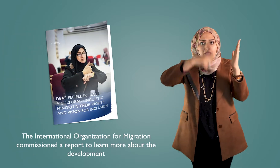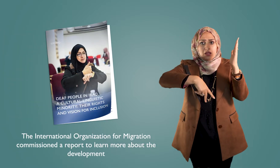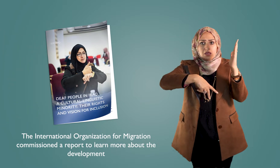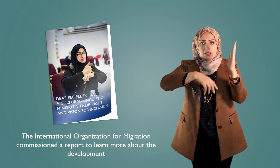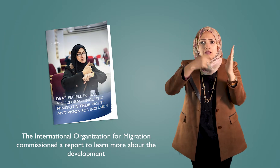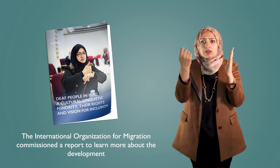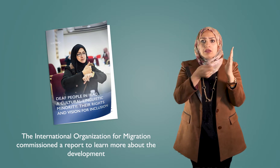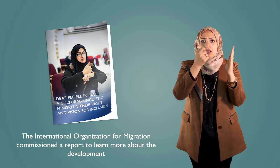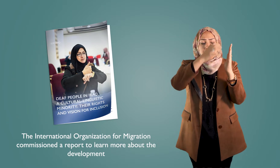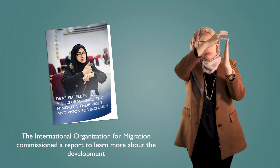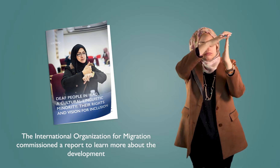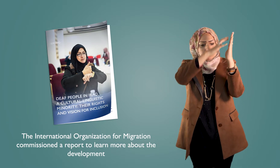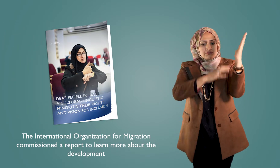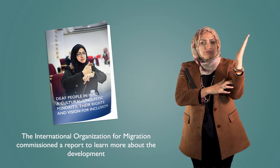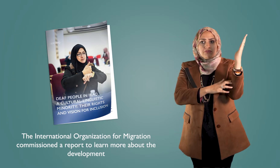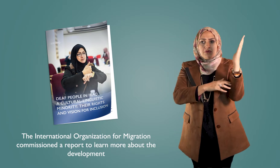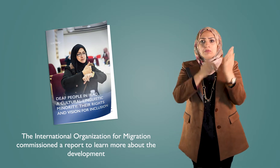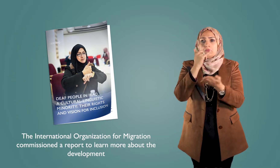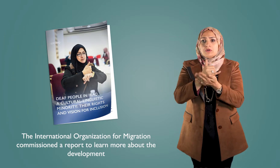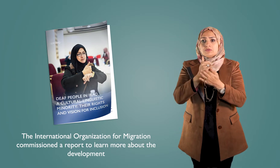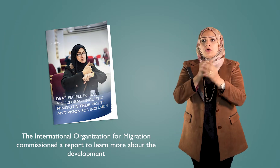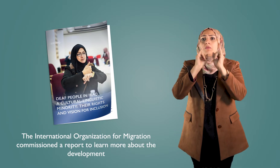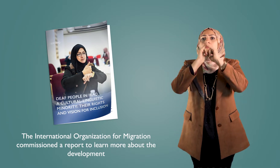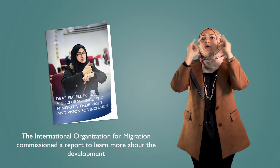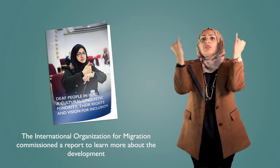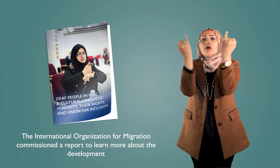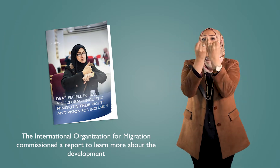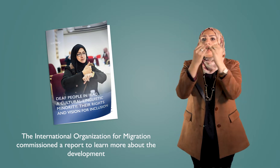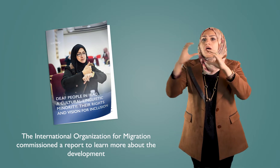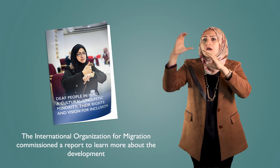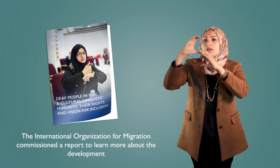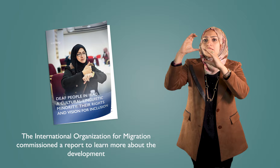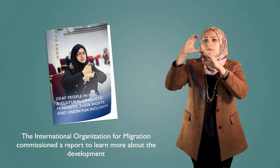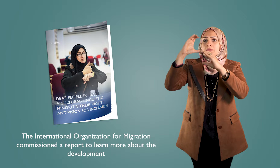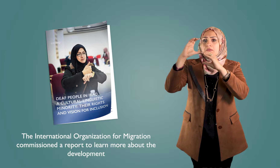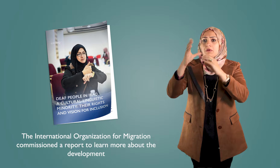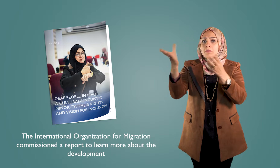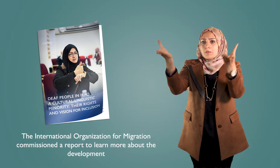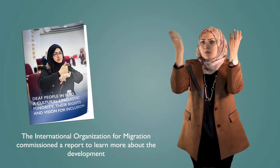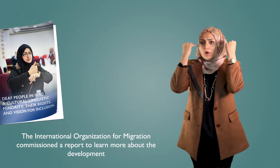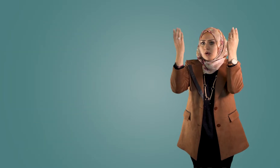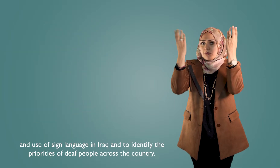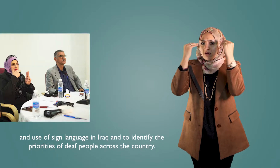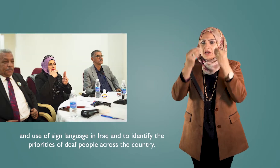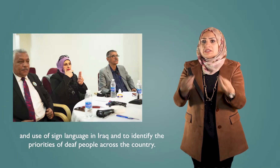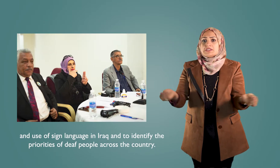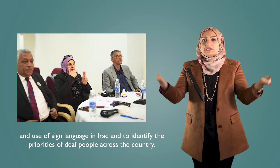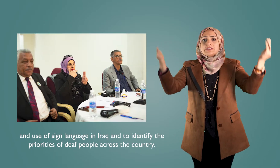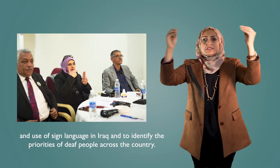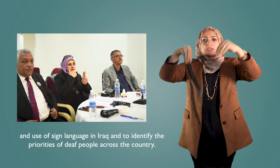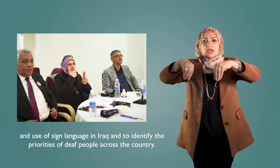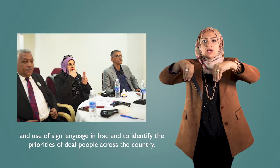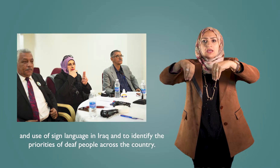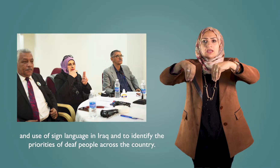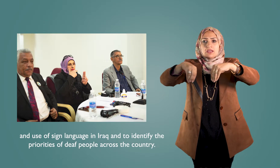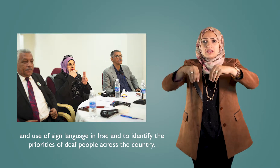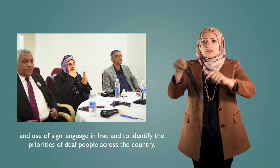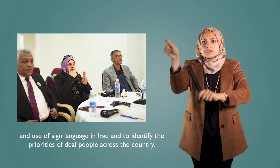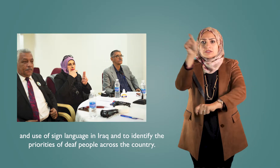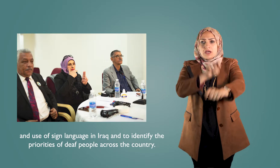for Migration commissioned a report to learn more about the development and use of sign language in Iraq and identify the priorities